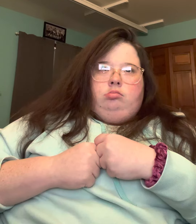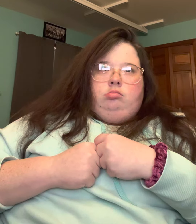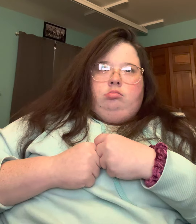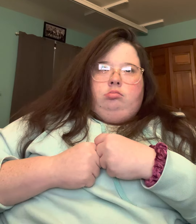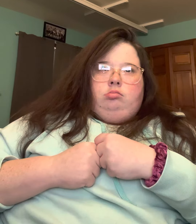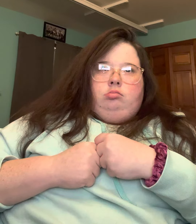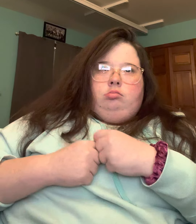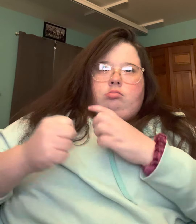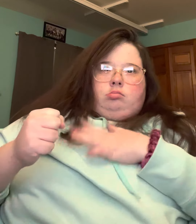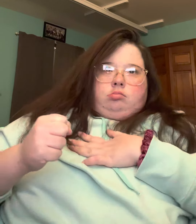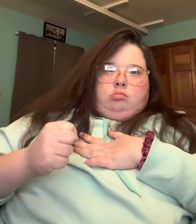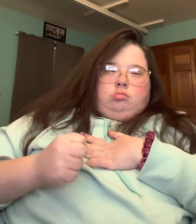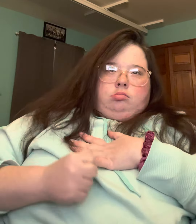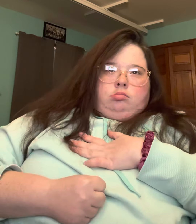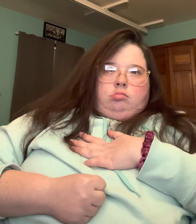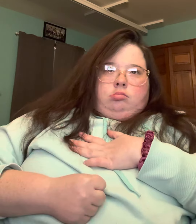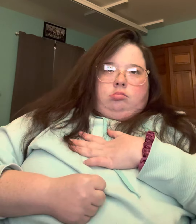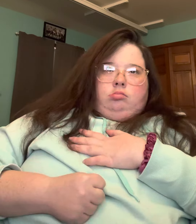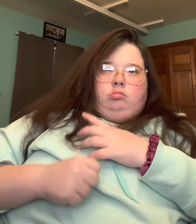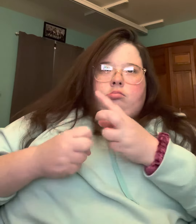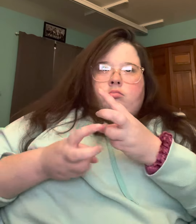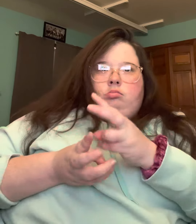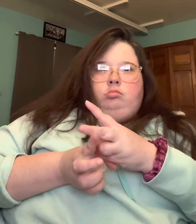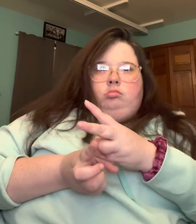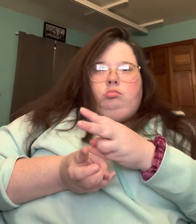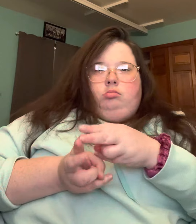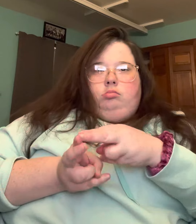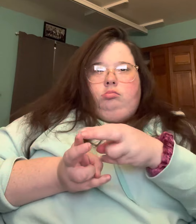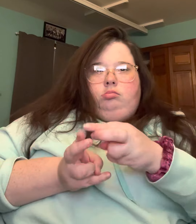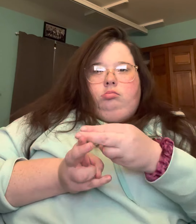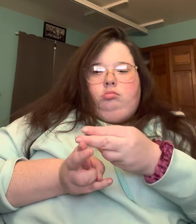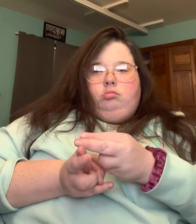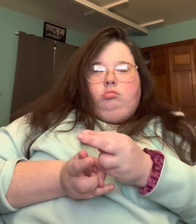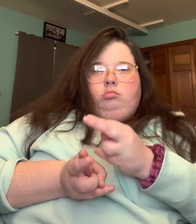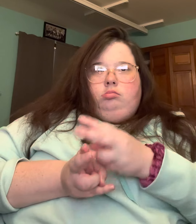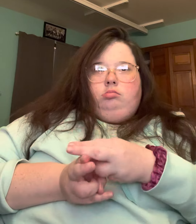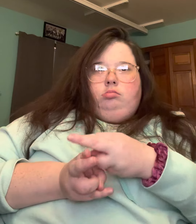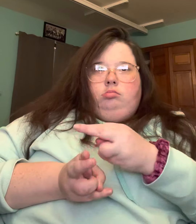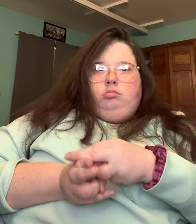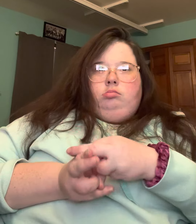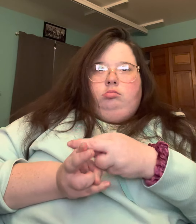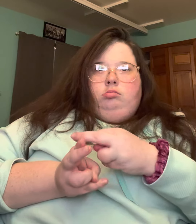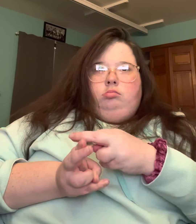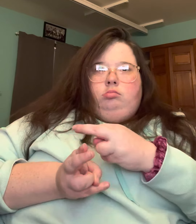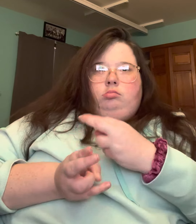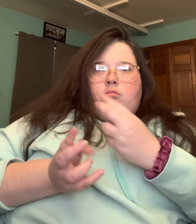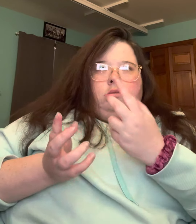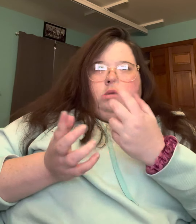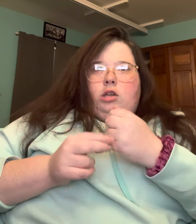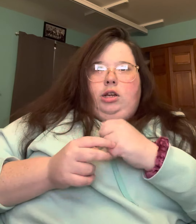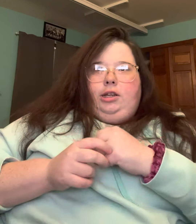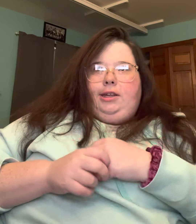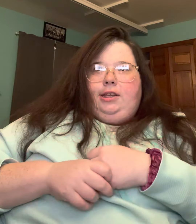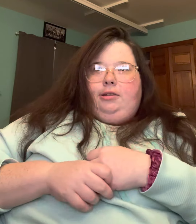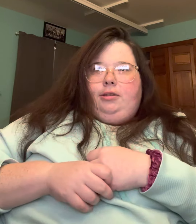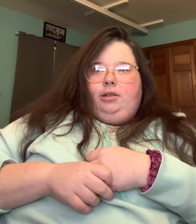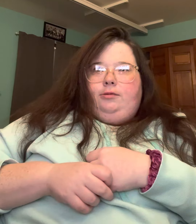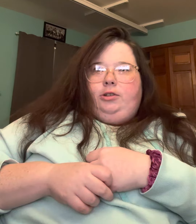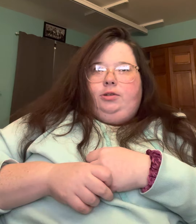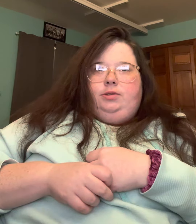again, is my name, and then finger spelling your name. And I can't do that. If the question